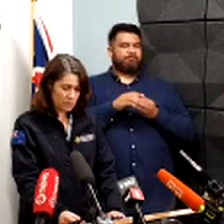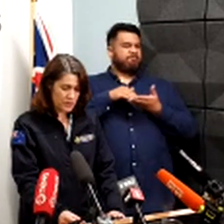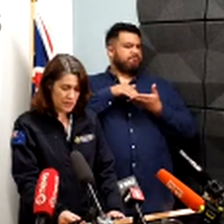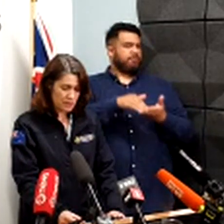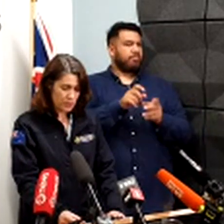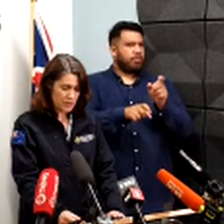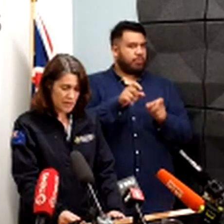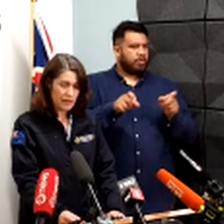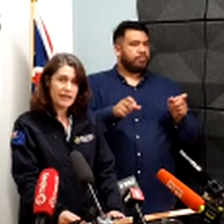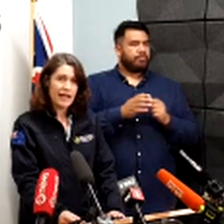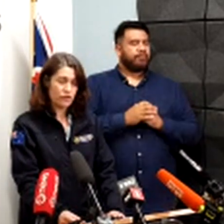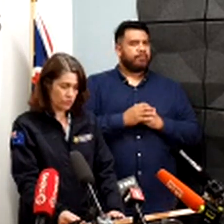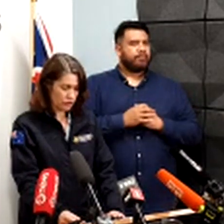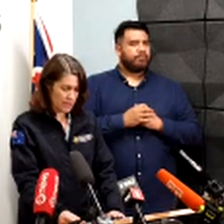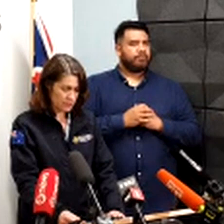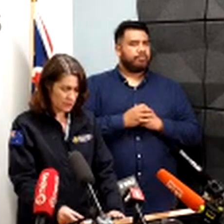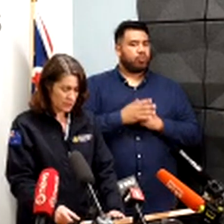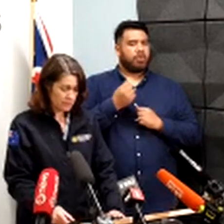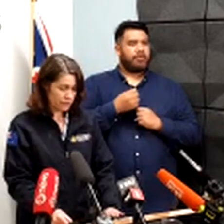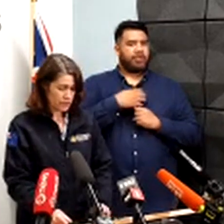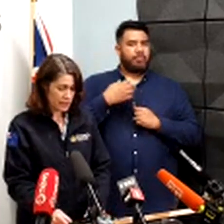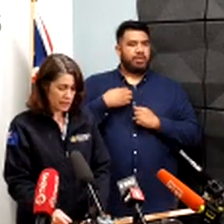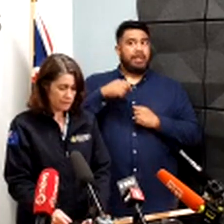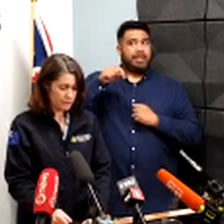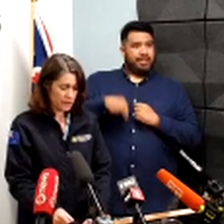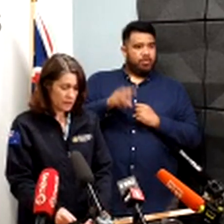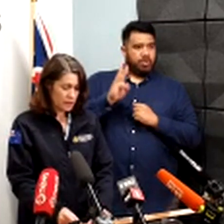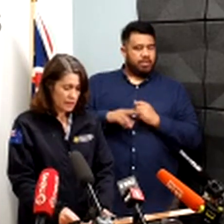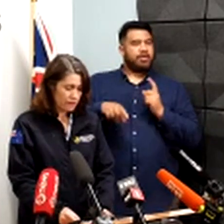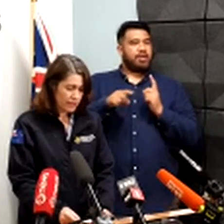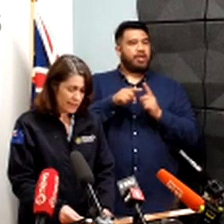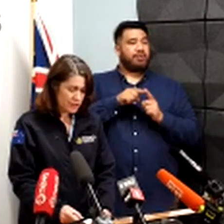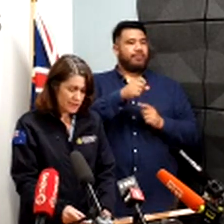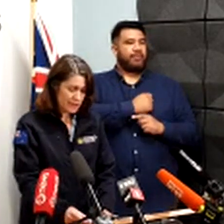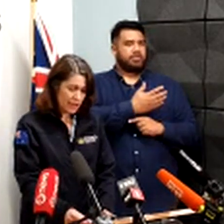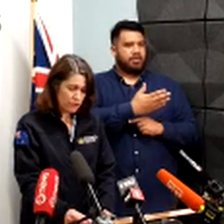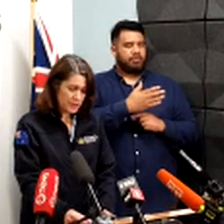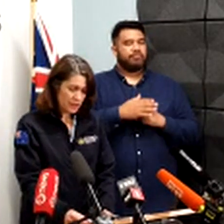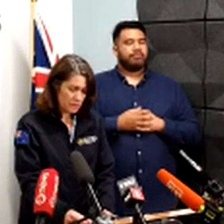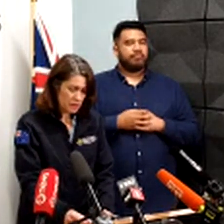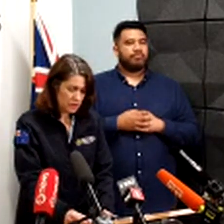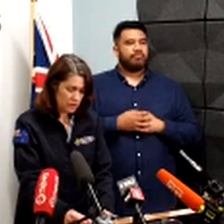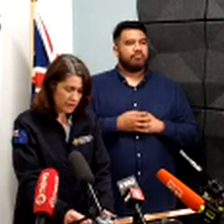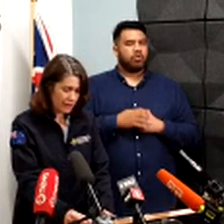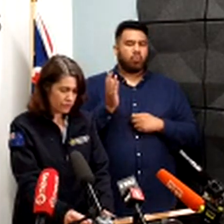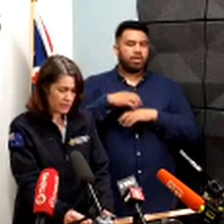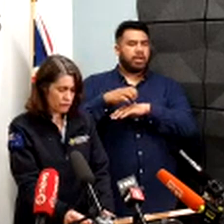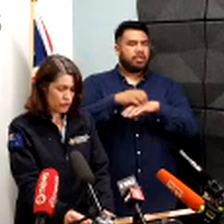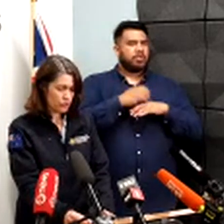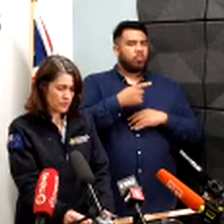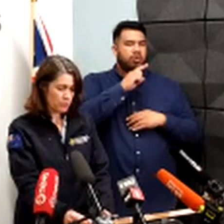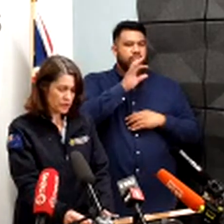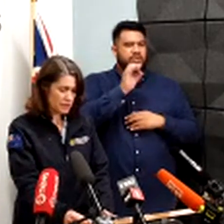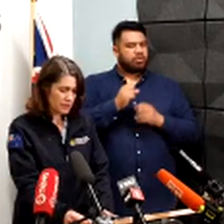of which are represented both here and on the ground in Whakatane. Every agency is 100% committed to the recovery